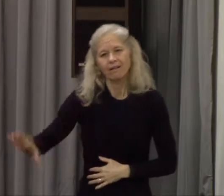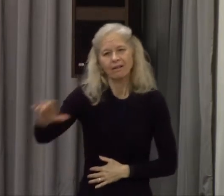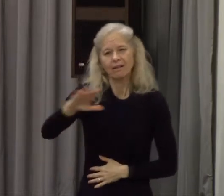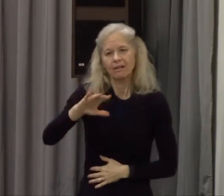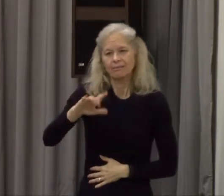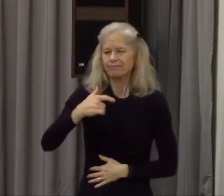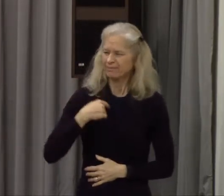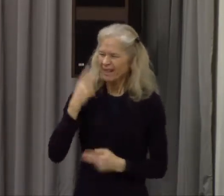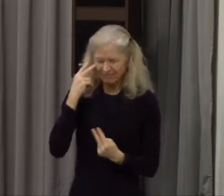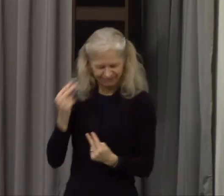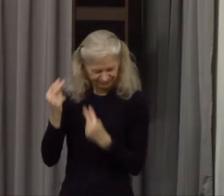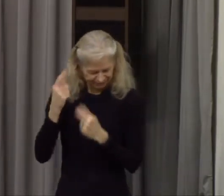It's shown to the shepherds